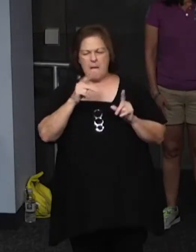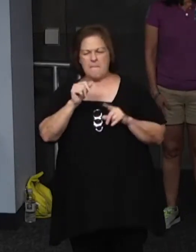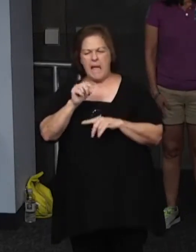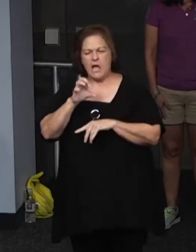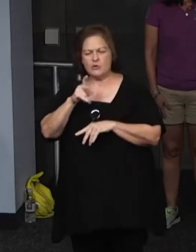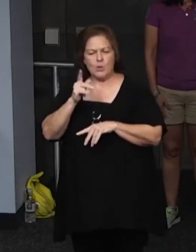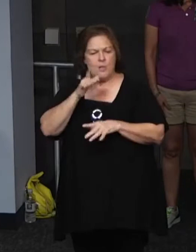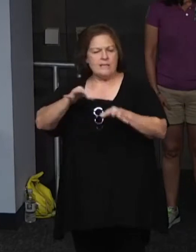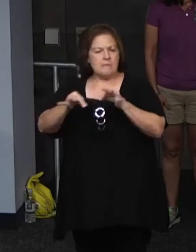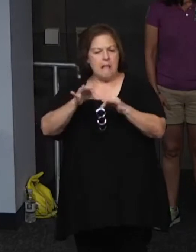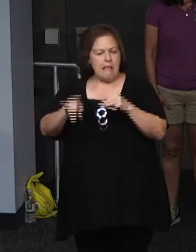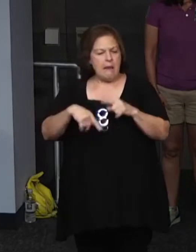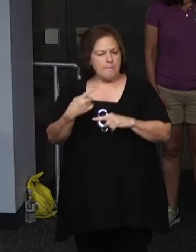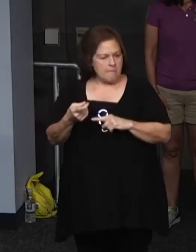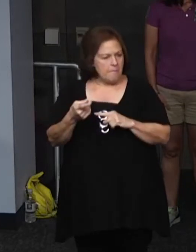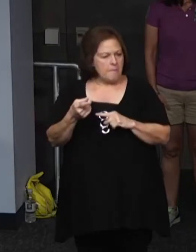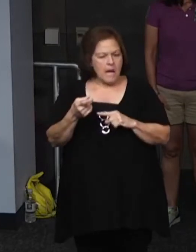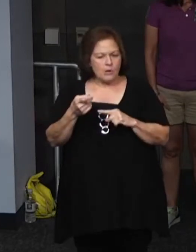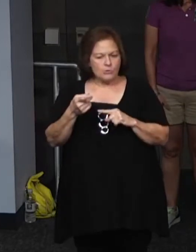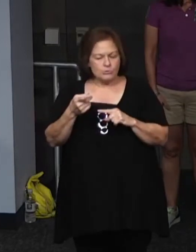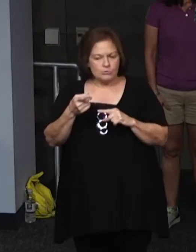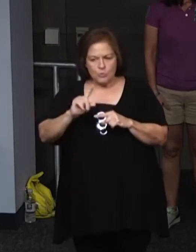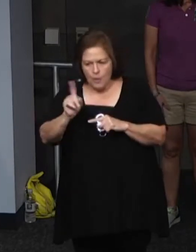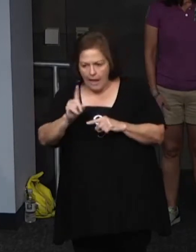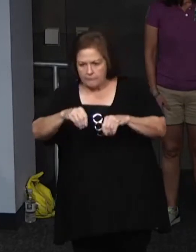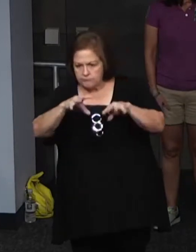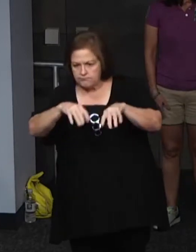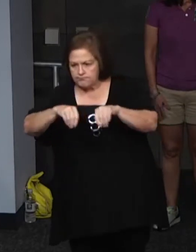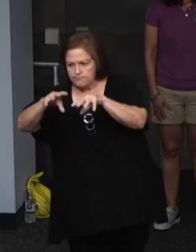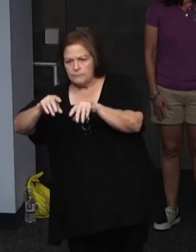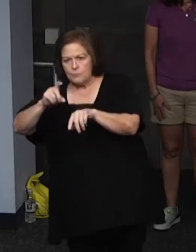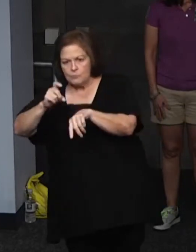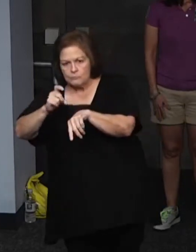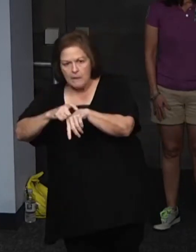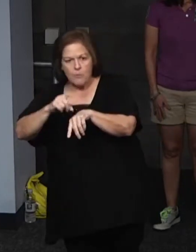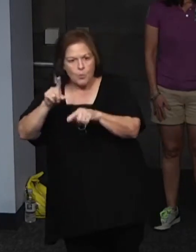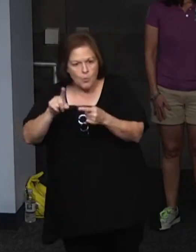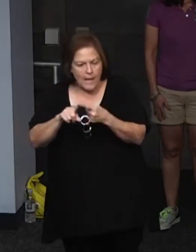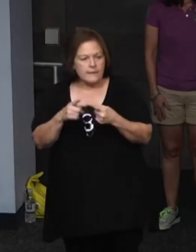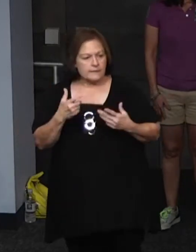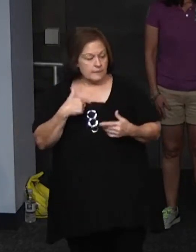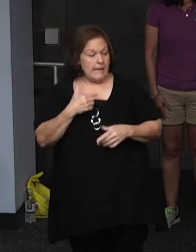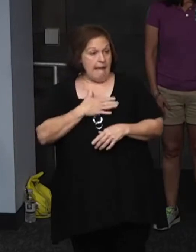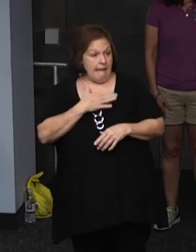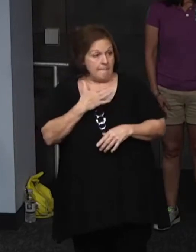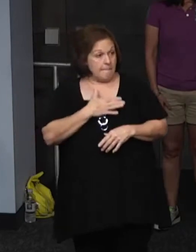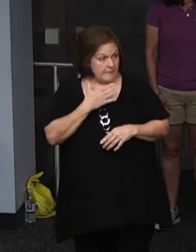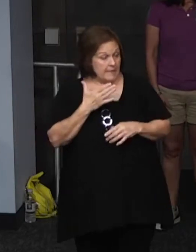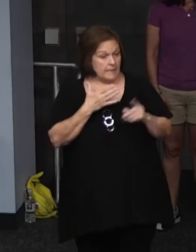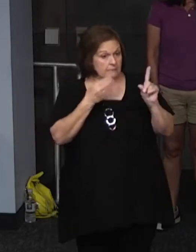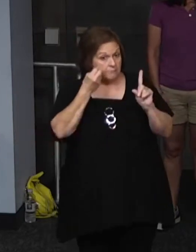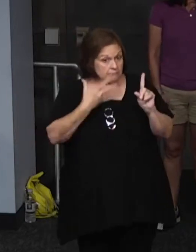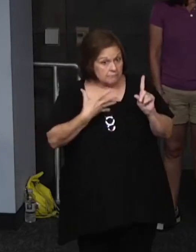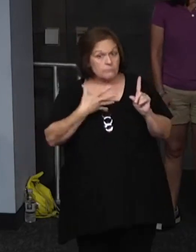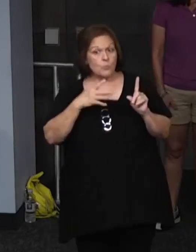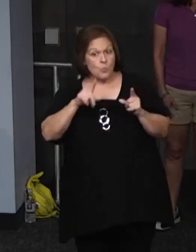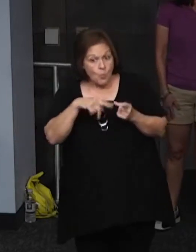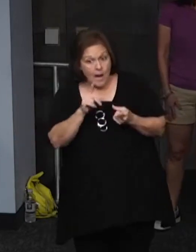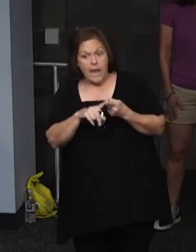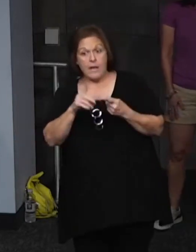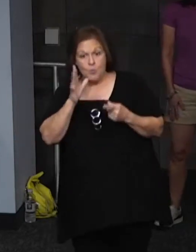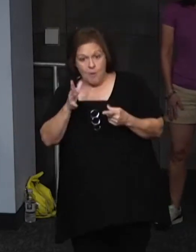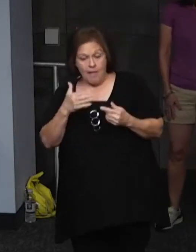those neighborhood by neighborhood estimates. But we were very happy to get the time frames and the restoration time frames out yesterday. And